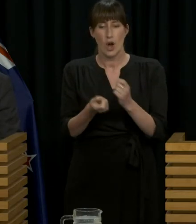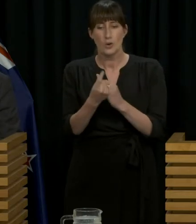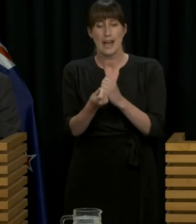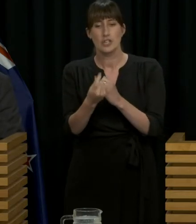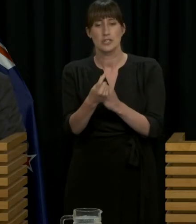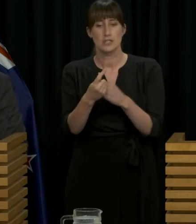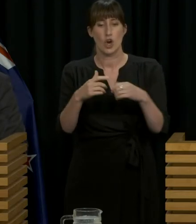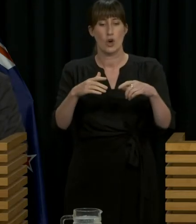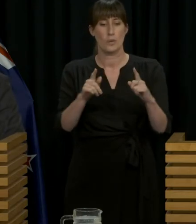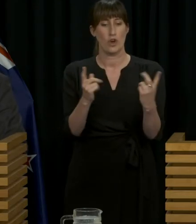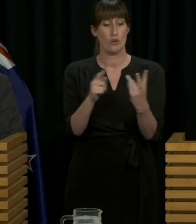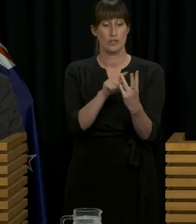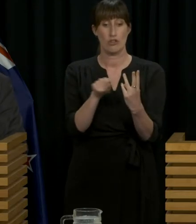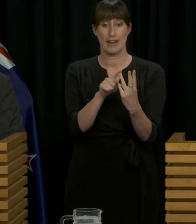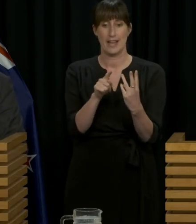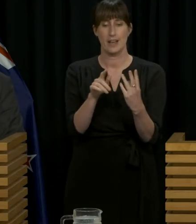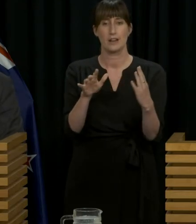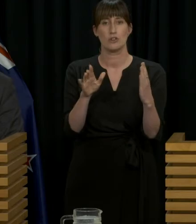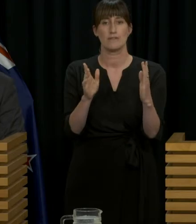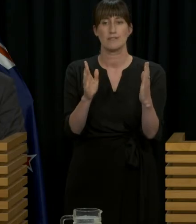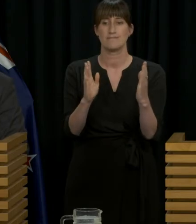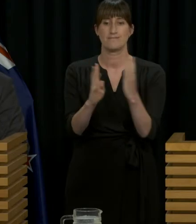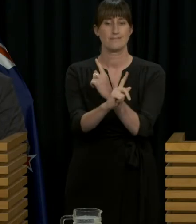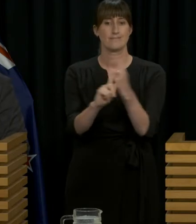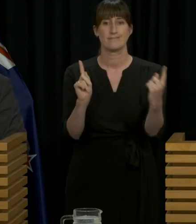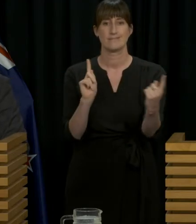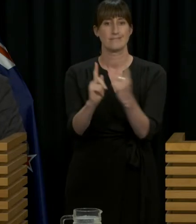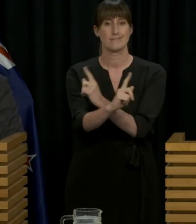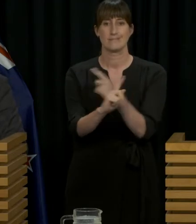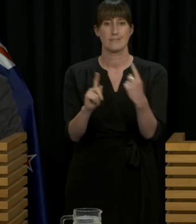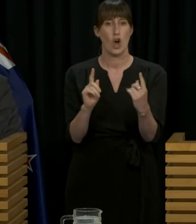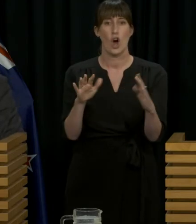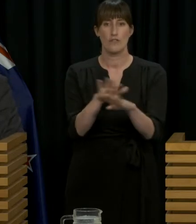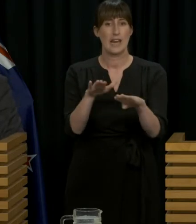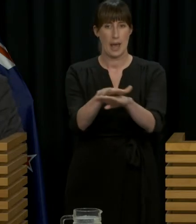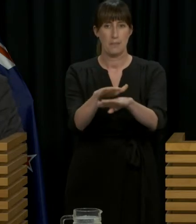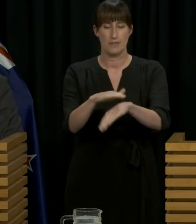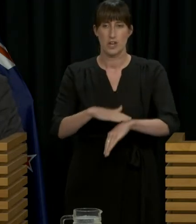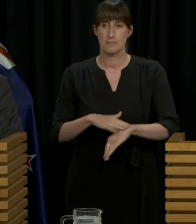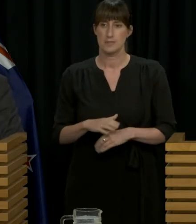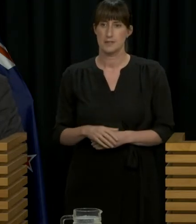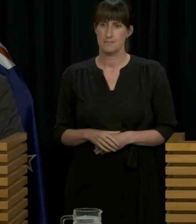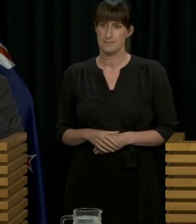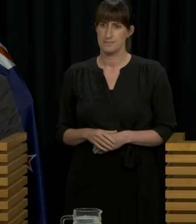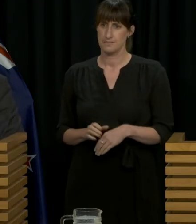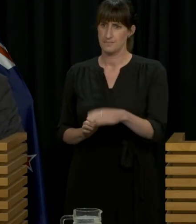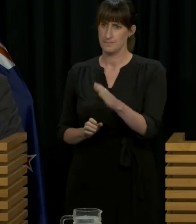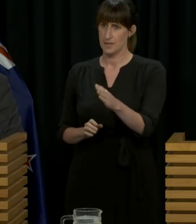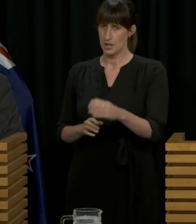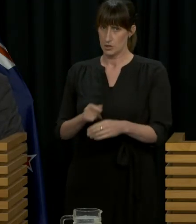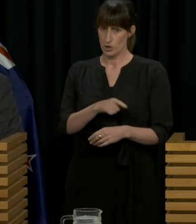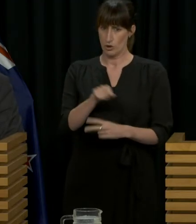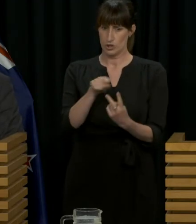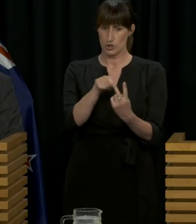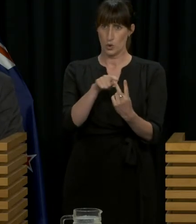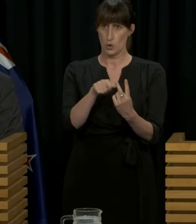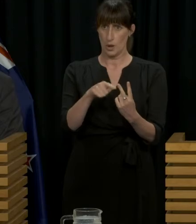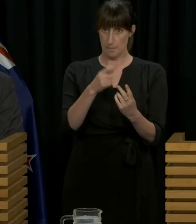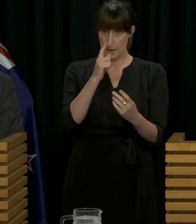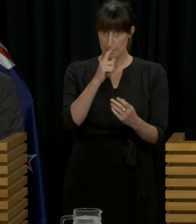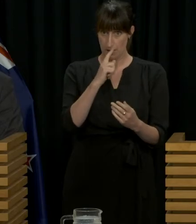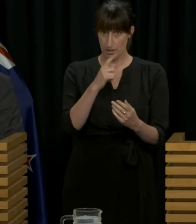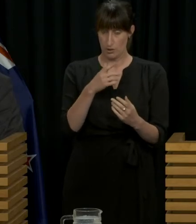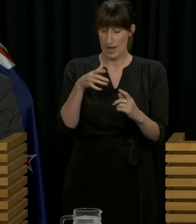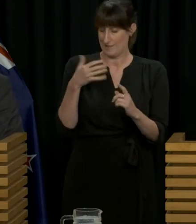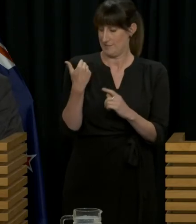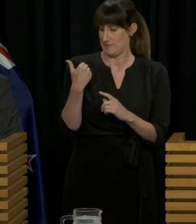have been overlaps. Back on the 52 guests, are you confident that they are isolating and they're not a threat? Certainly, those that